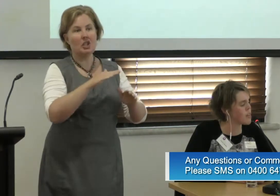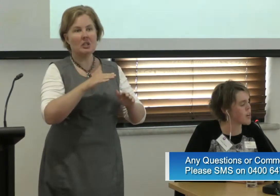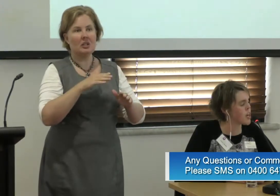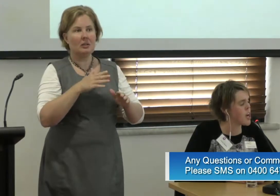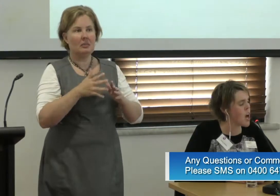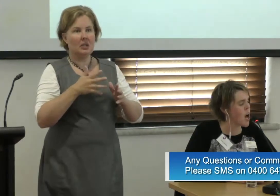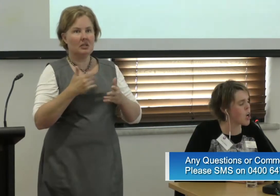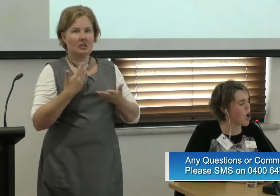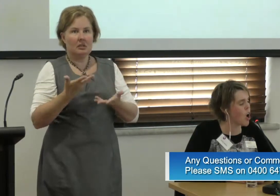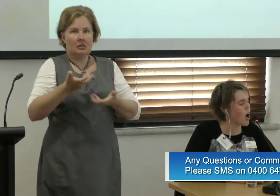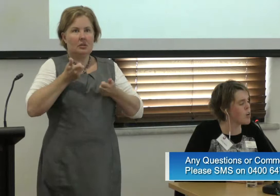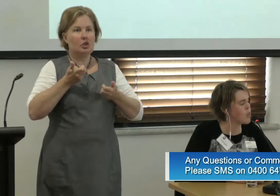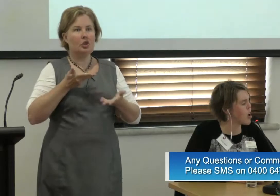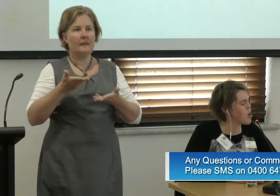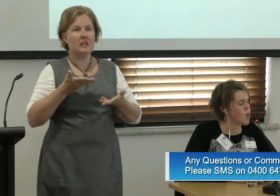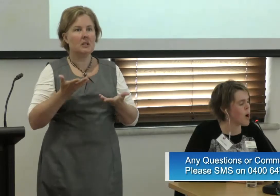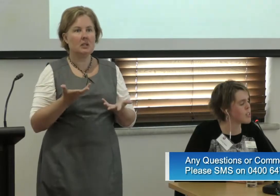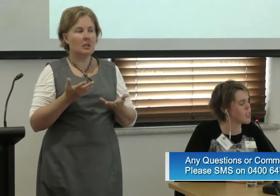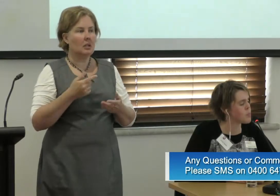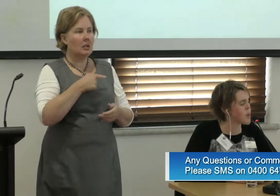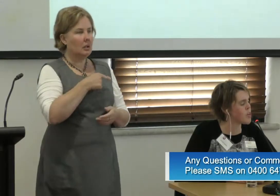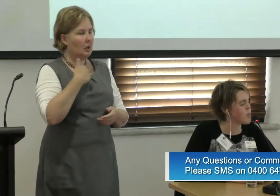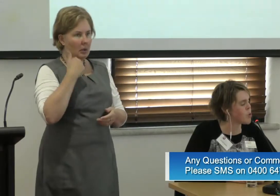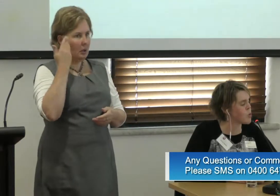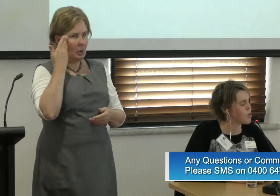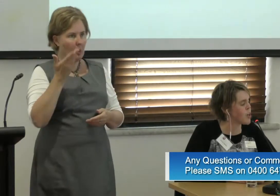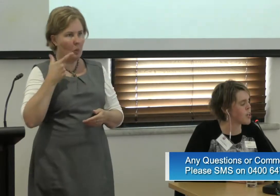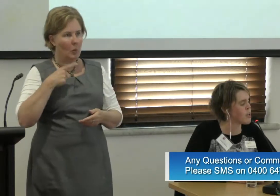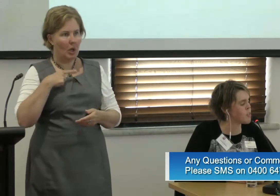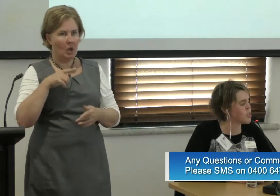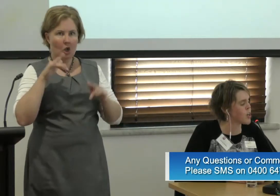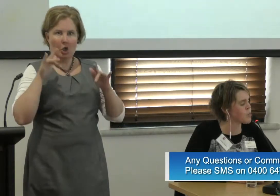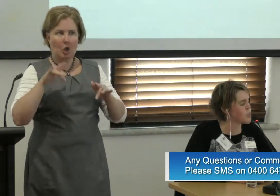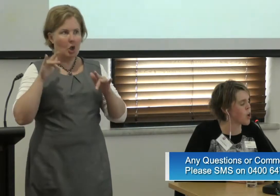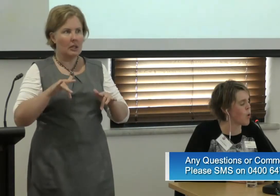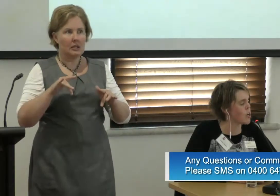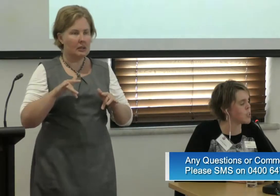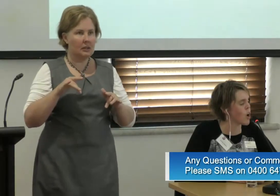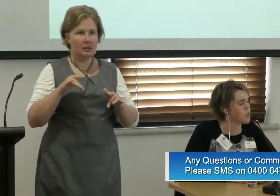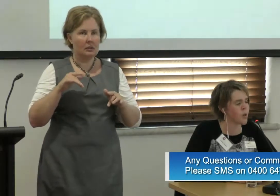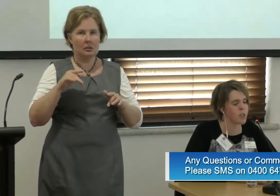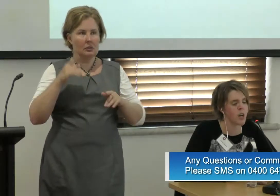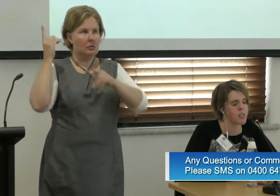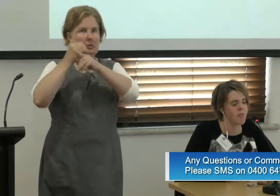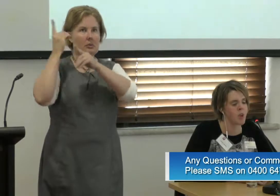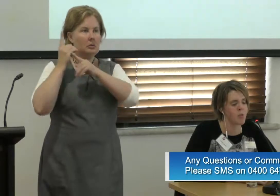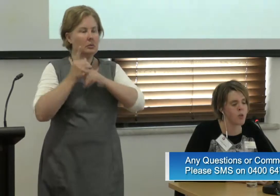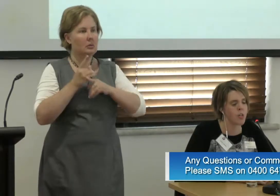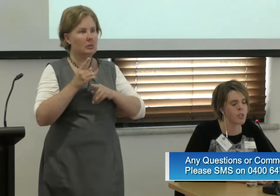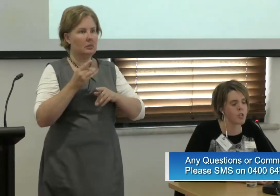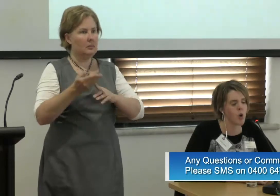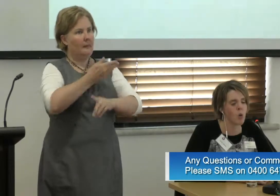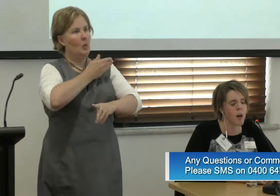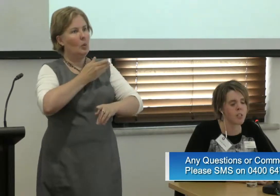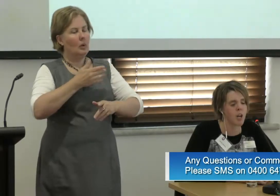out there. And I don't know why this hasn't been jumped on sooner. It frustrates me to no end. I was so excited to have the opportunity